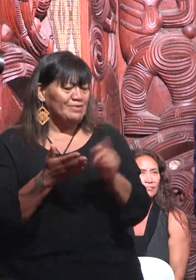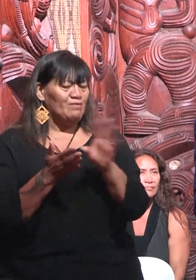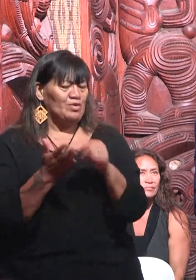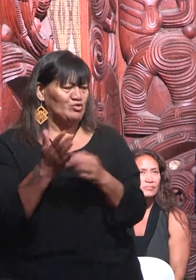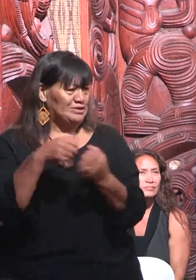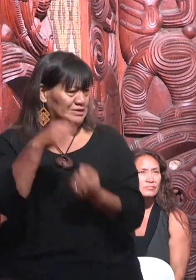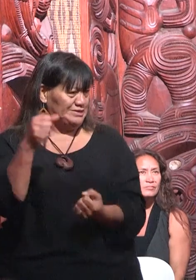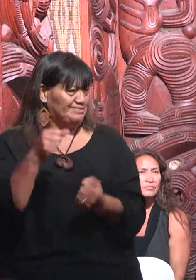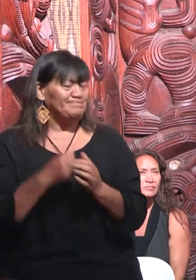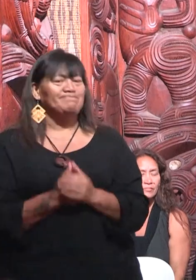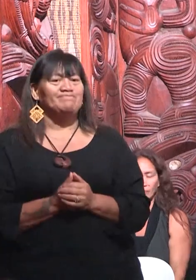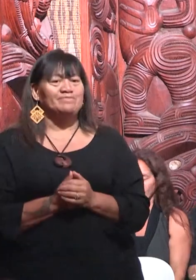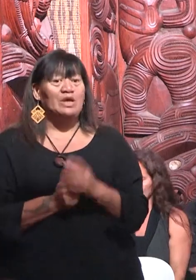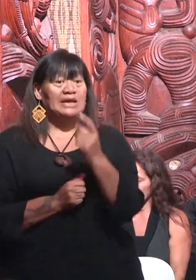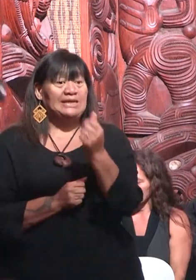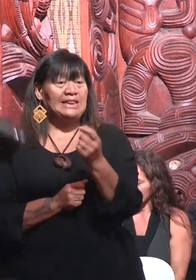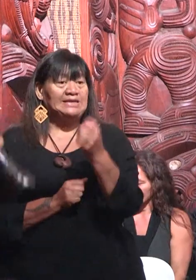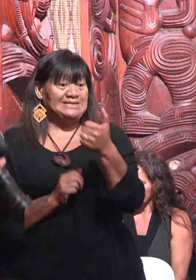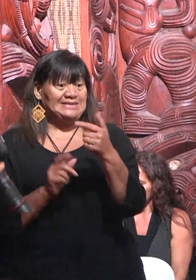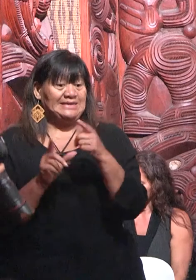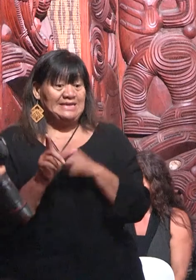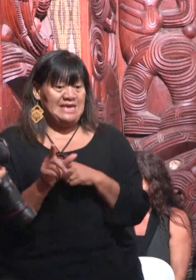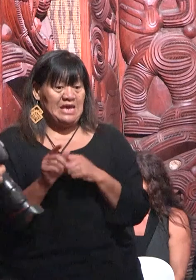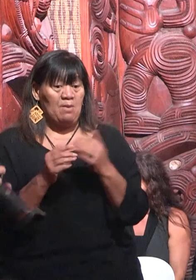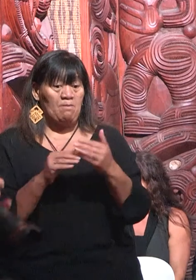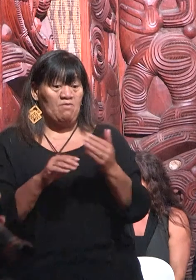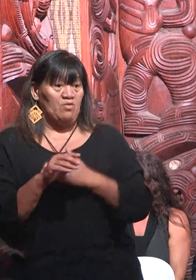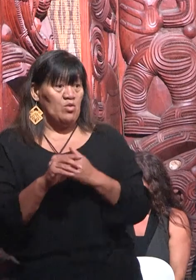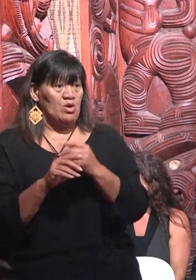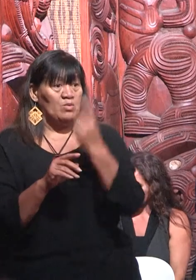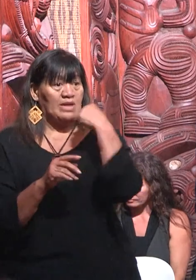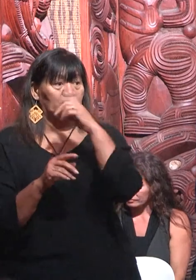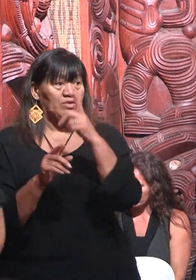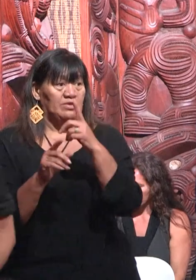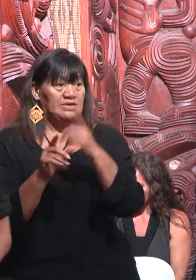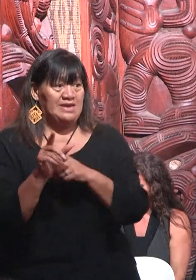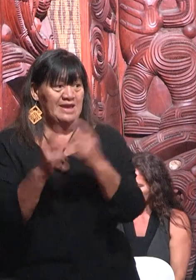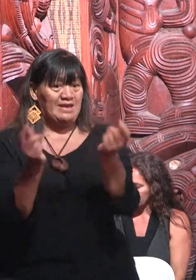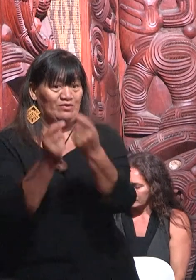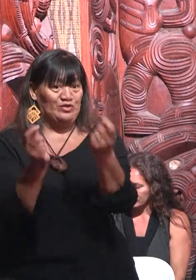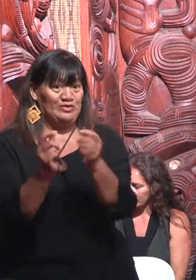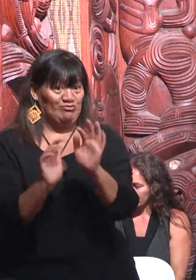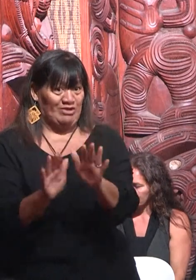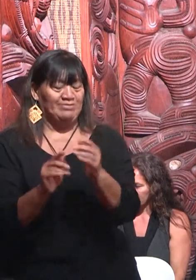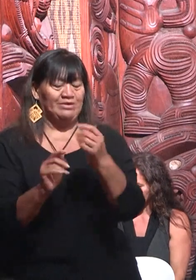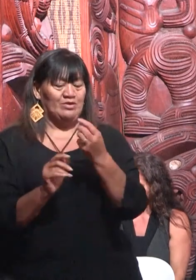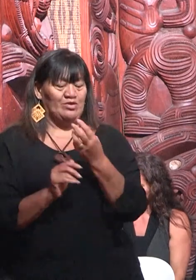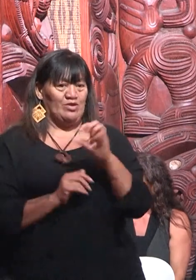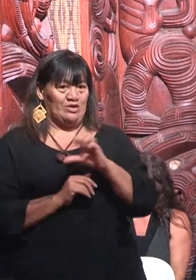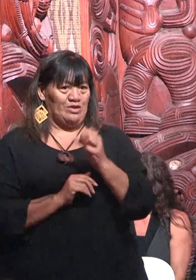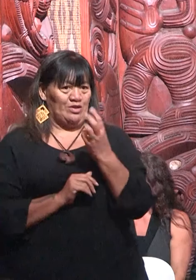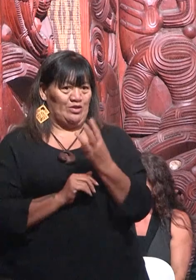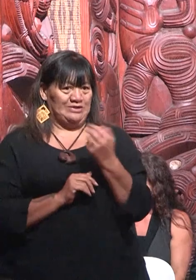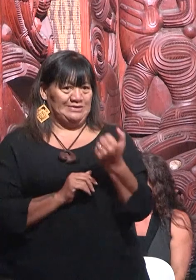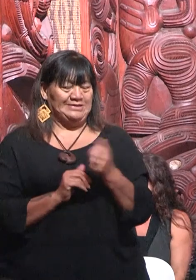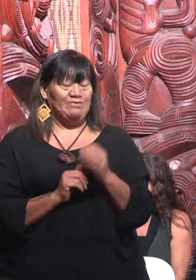Te Tiriti o Waitangi. So it was a 6-year lead-in, and at that stage,